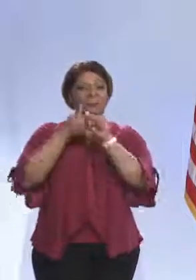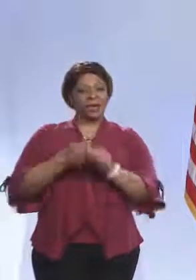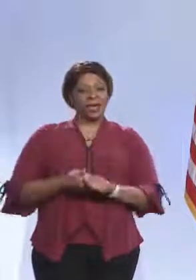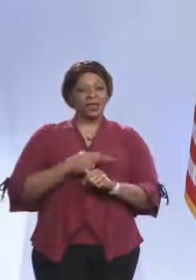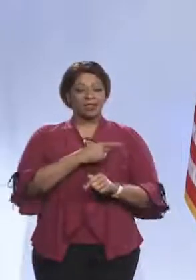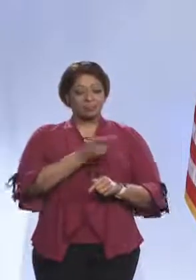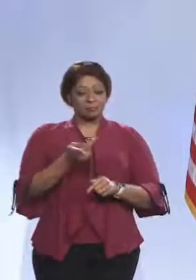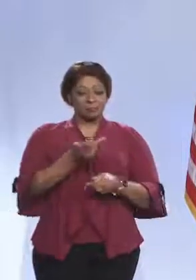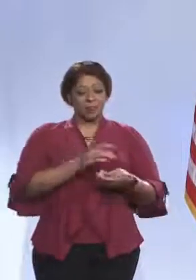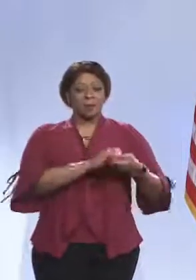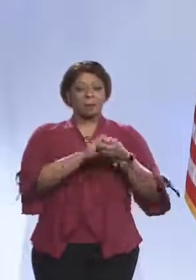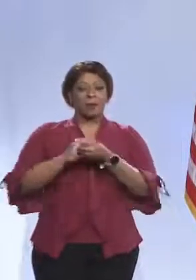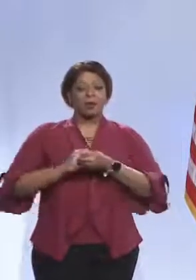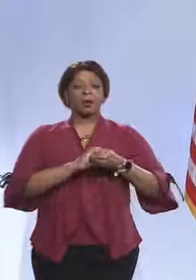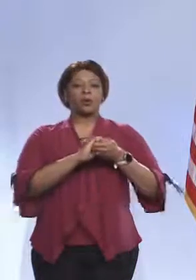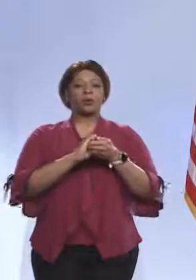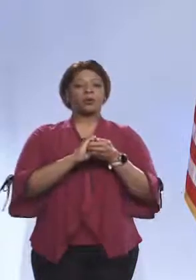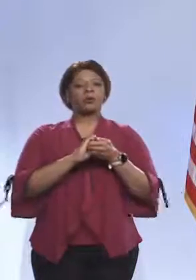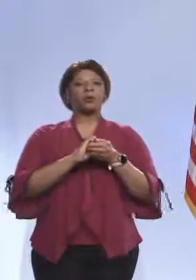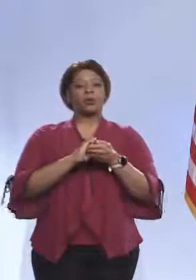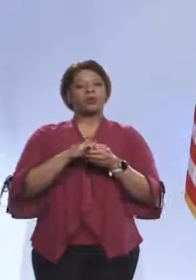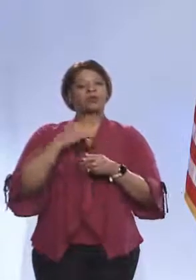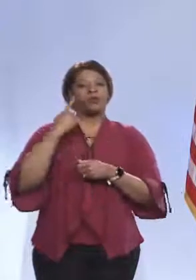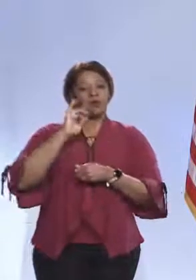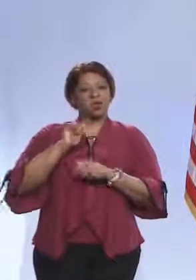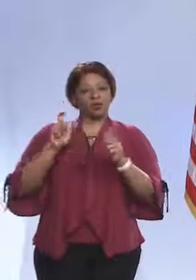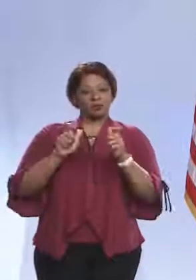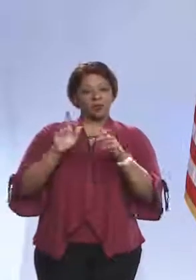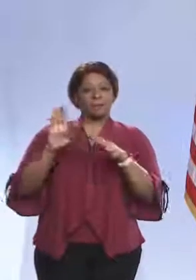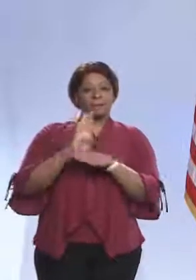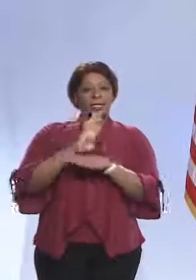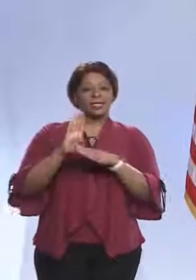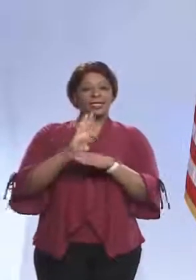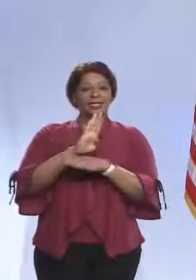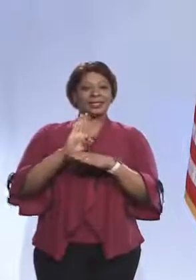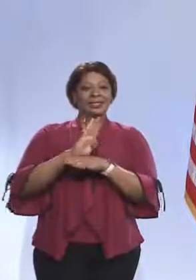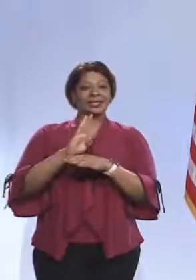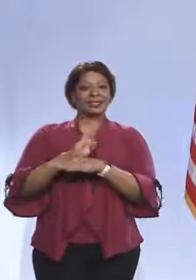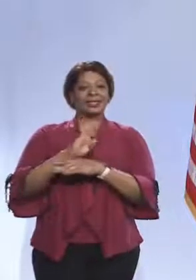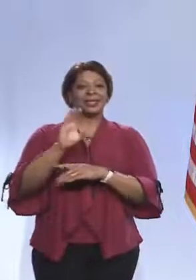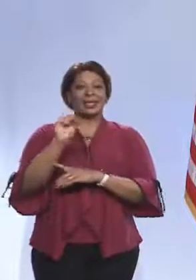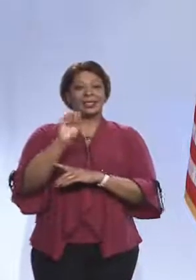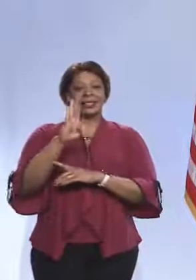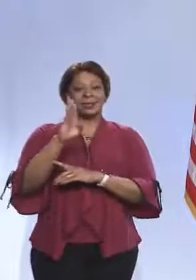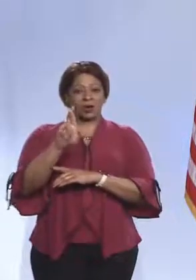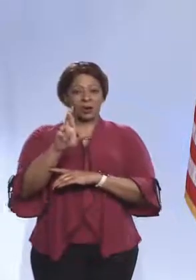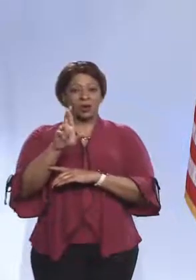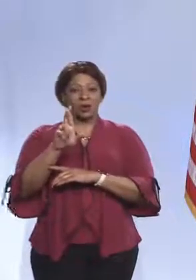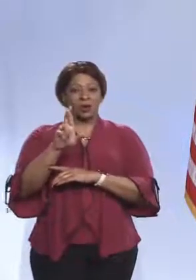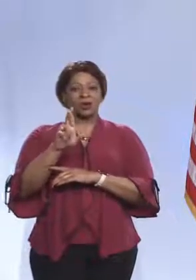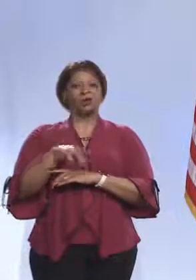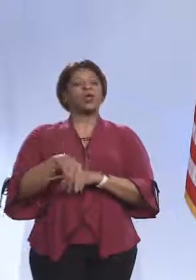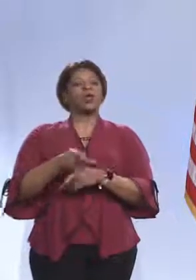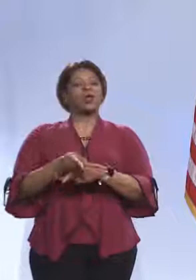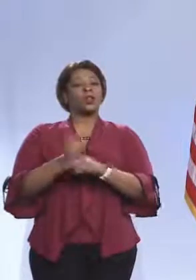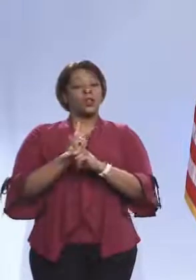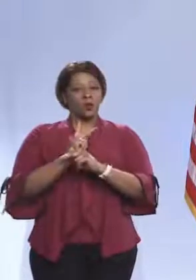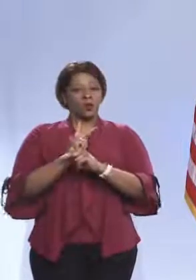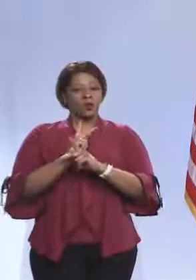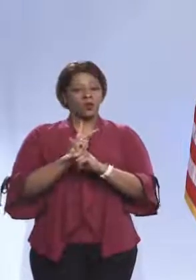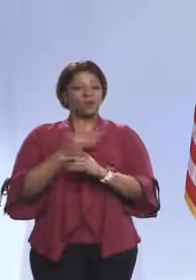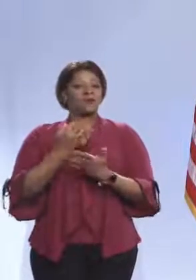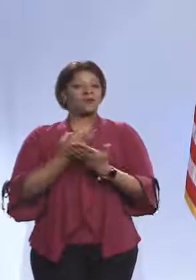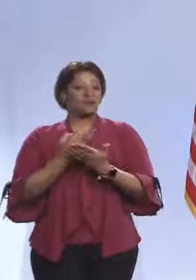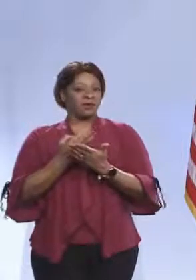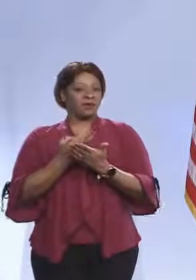partnering on the Small Business Resiliency, SBR, Loan Fund, which